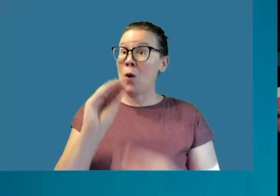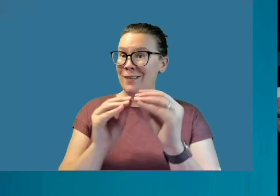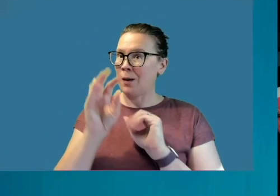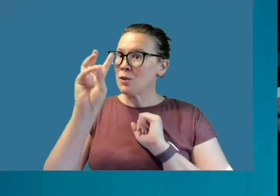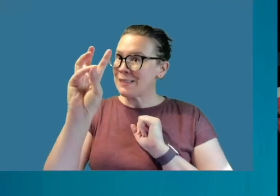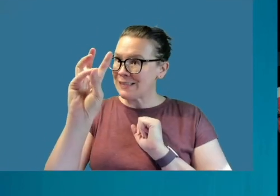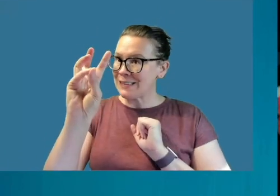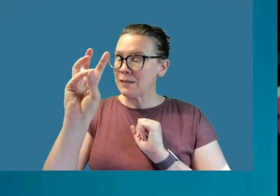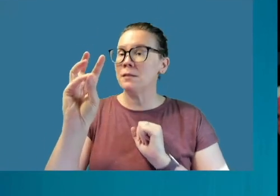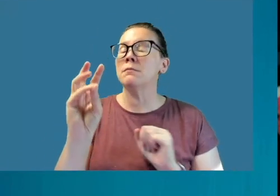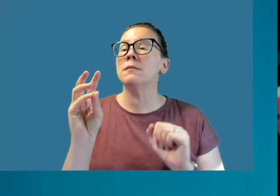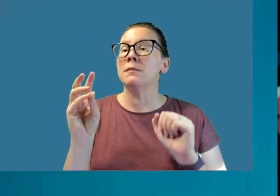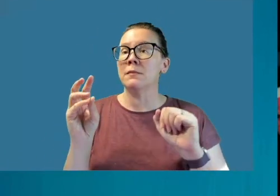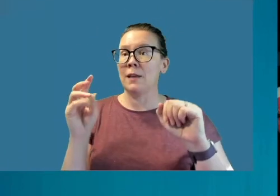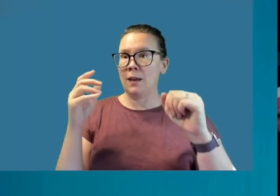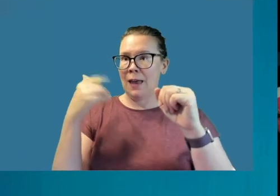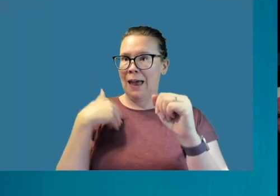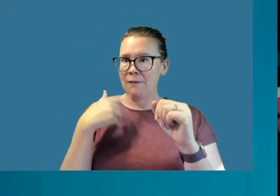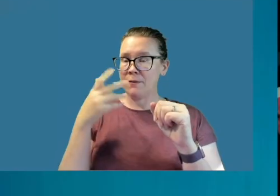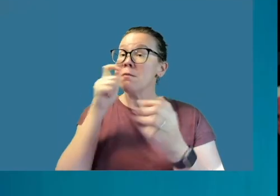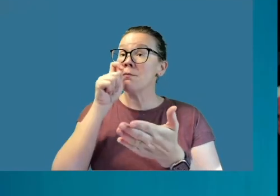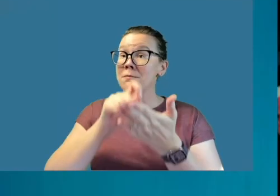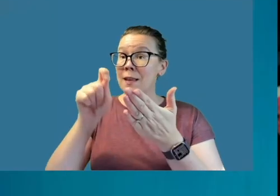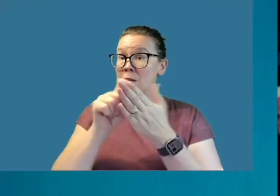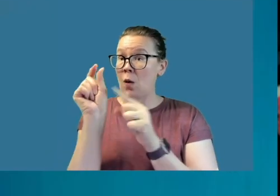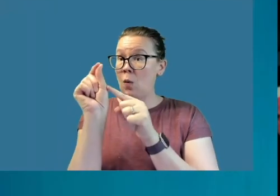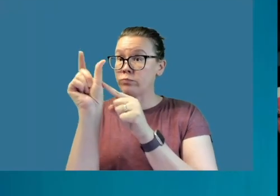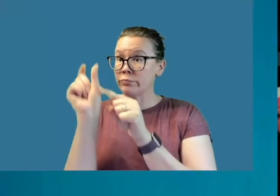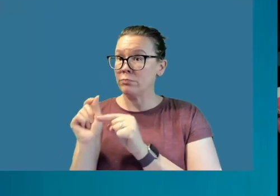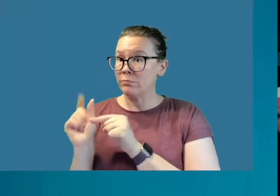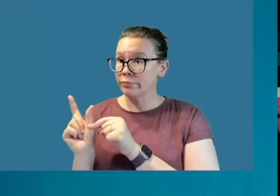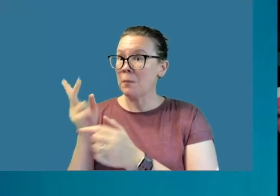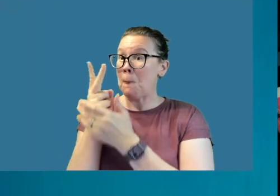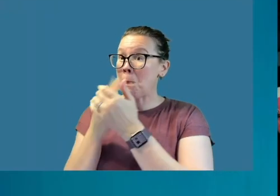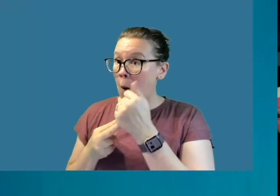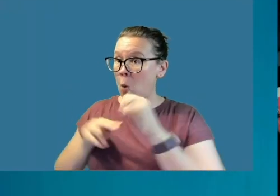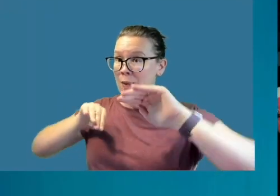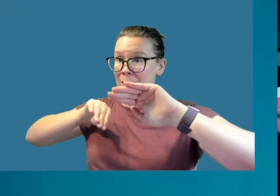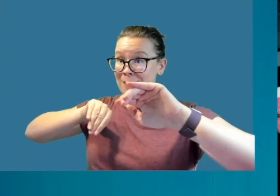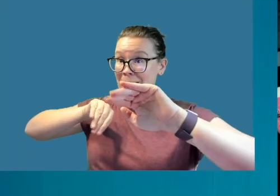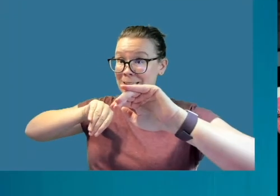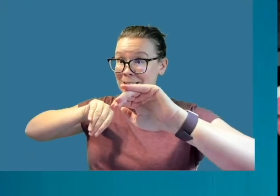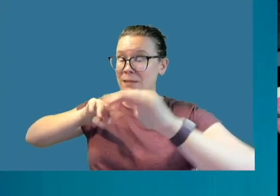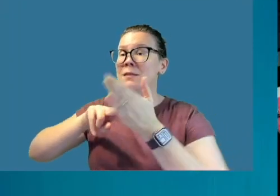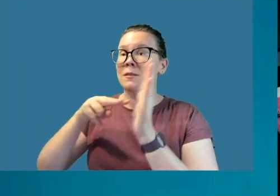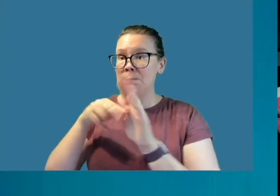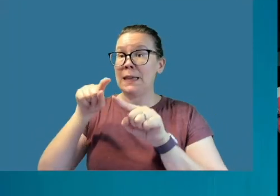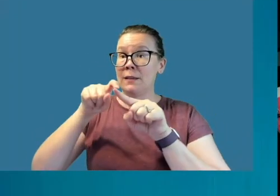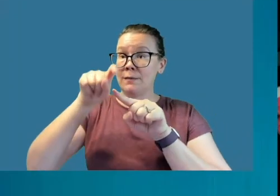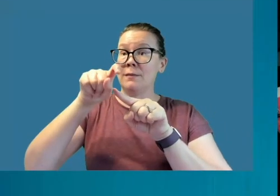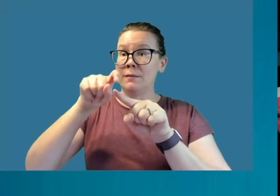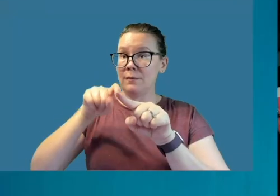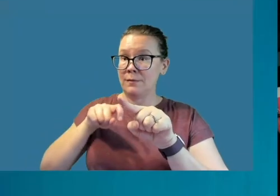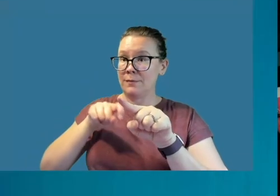on the line to where the pencil line intersects, and then go straight all the way down to the next pencil